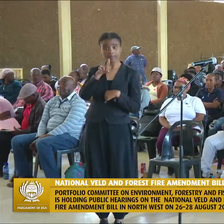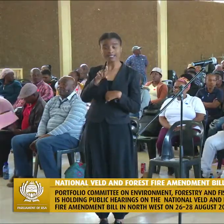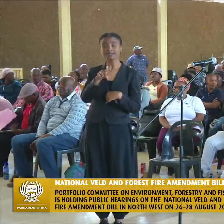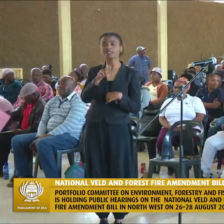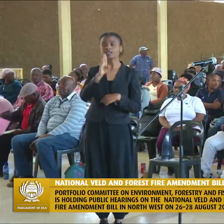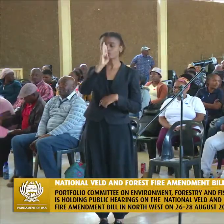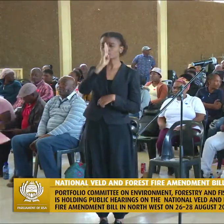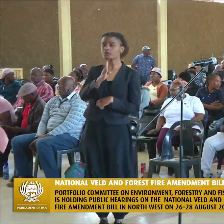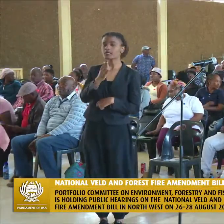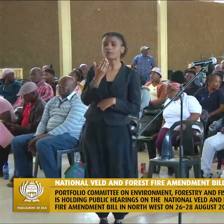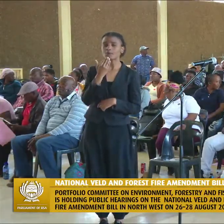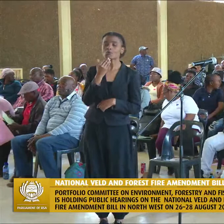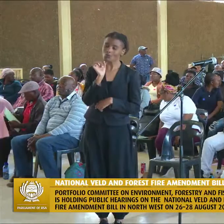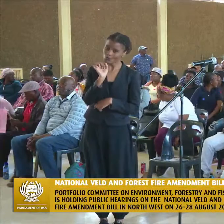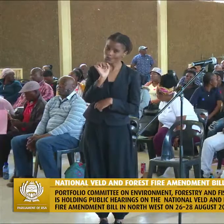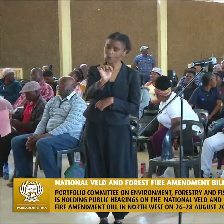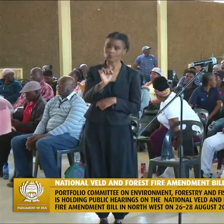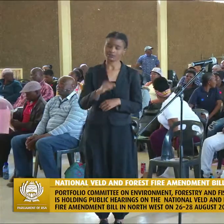right